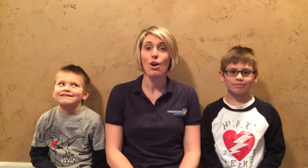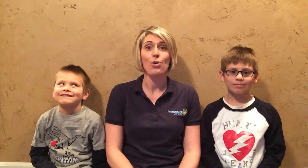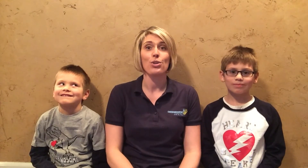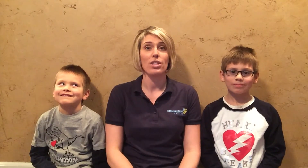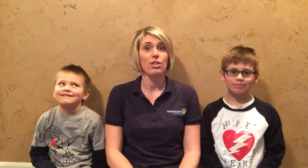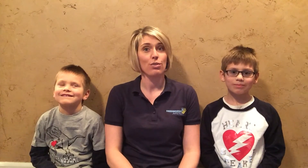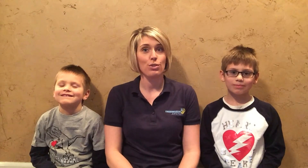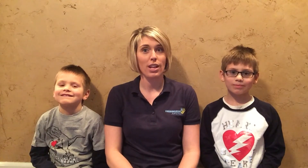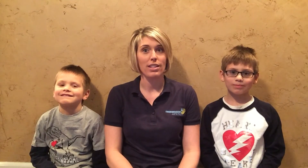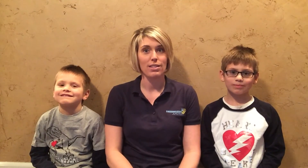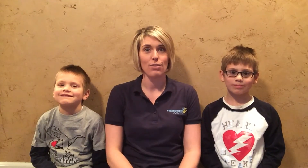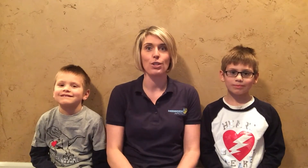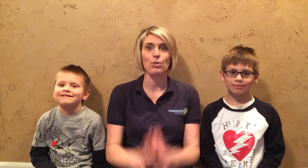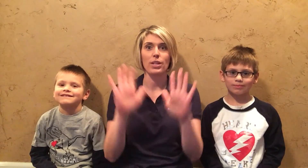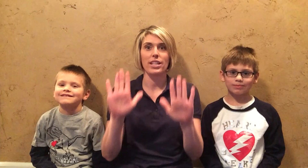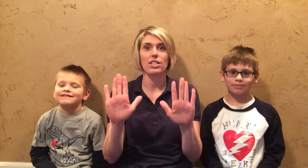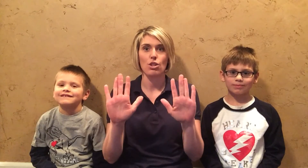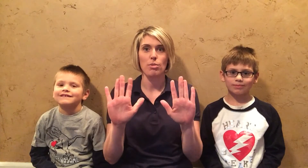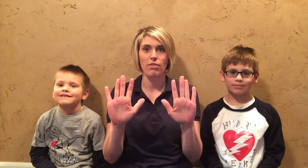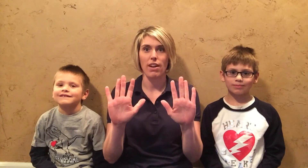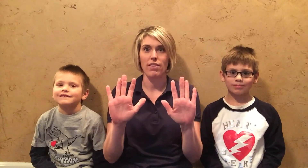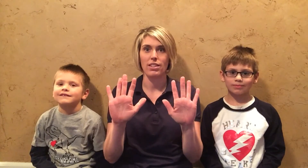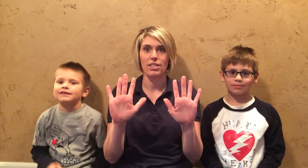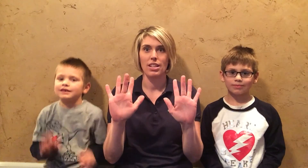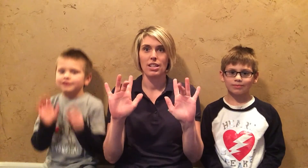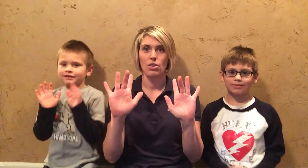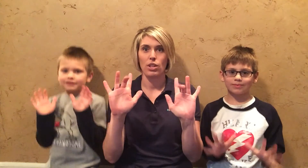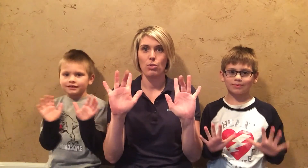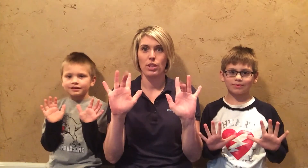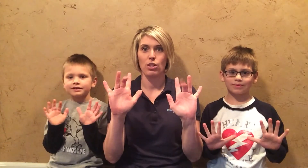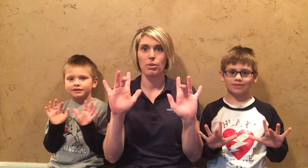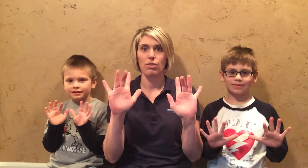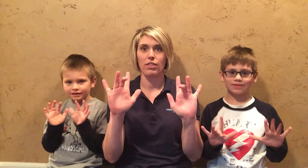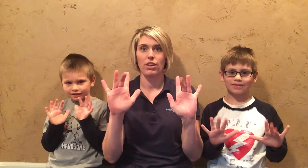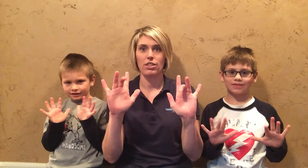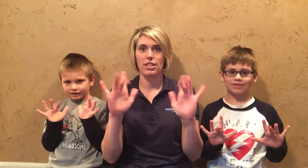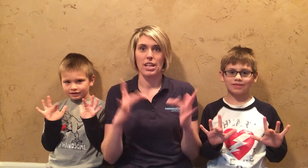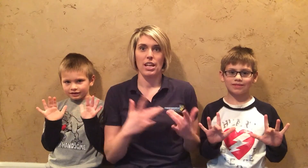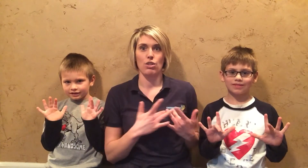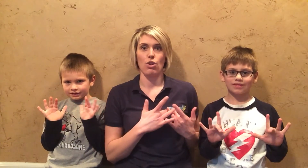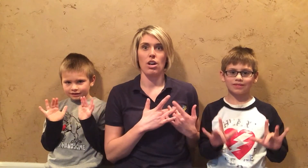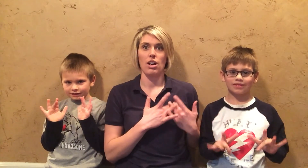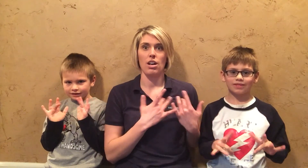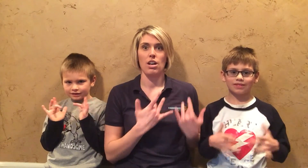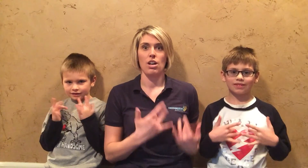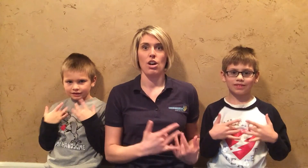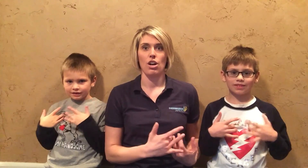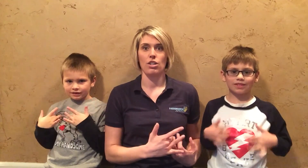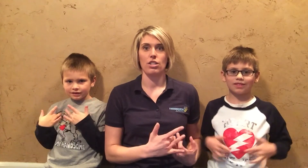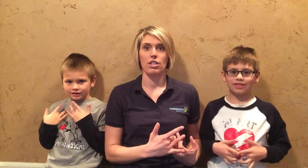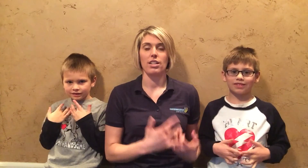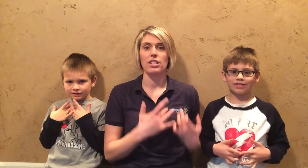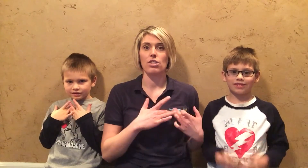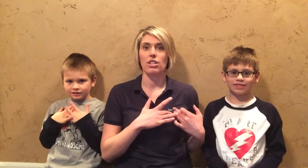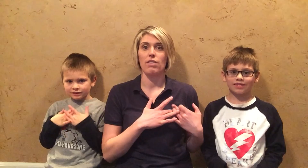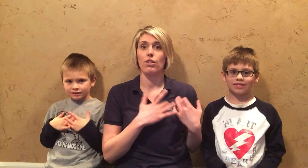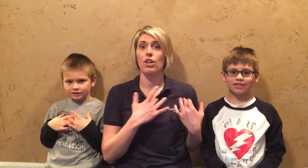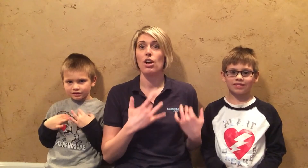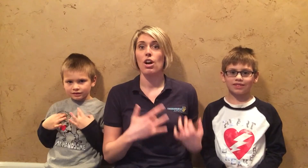you need to know a few signs. The first one is, show me your five hands. Can you wiggle your middle fingers and draw a heart? That's our sign for